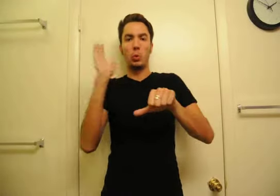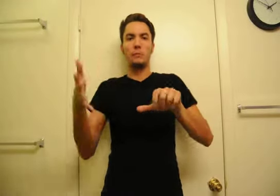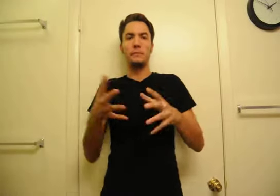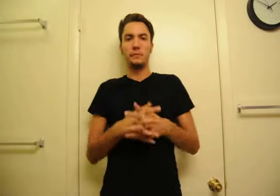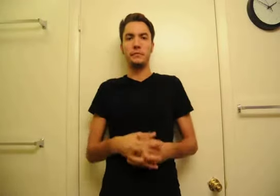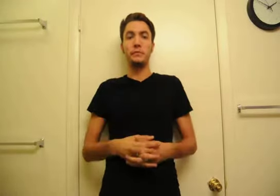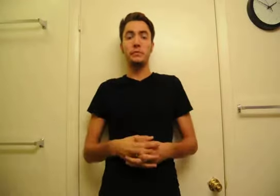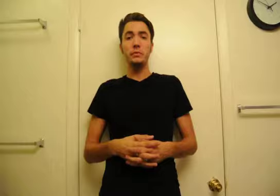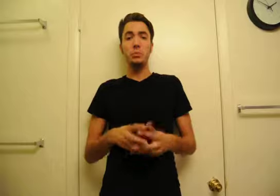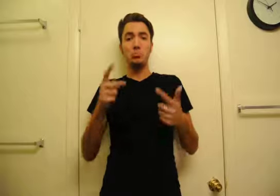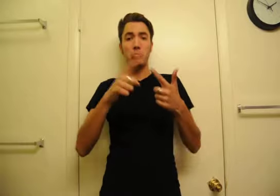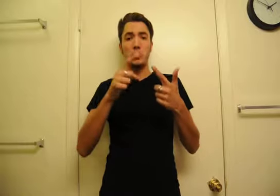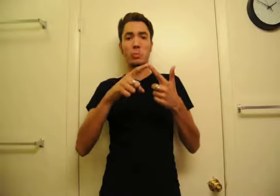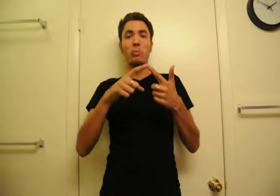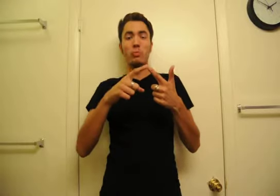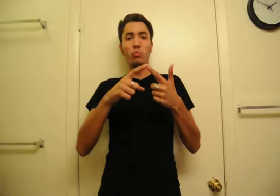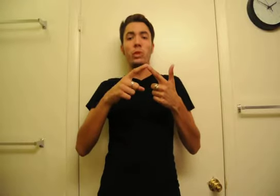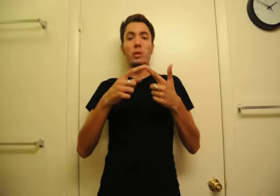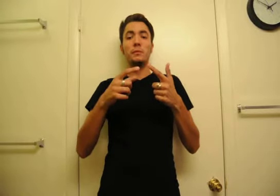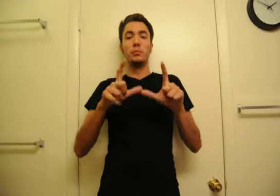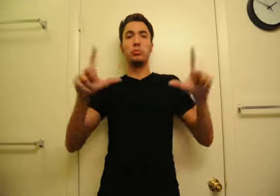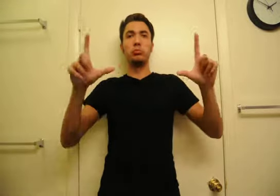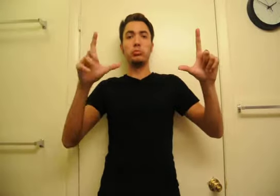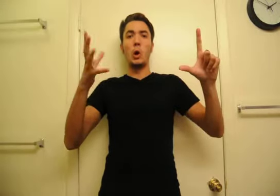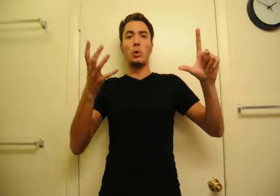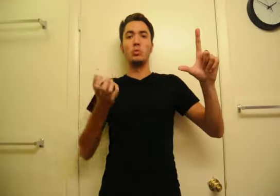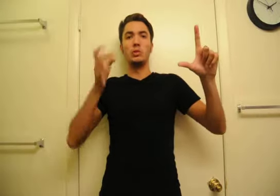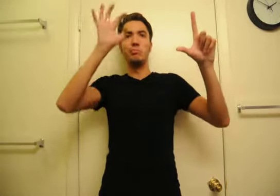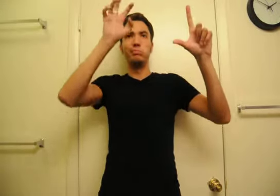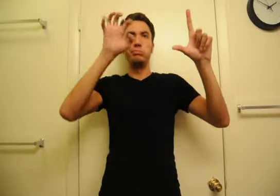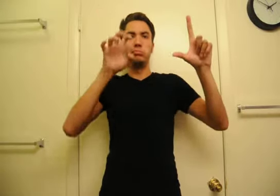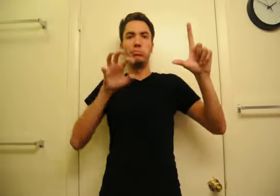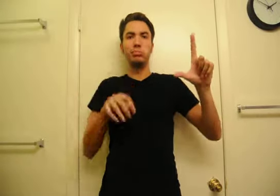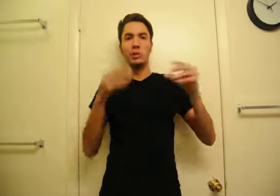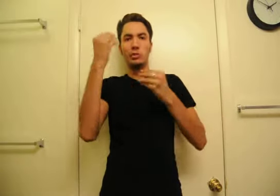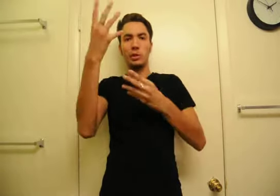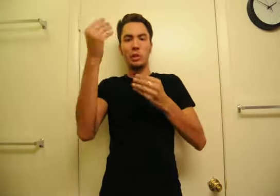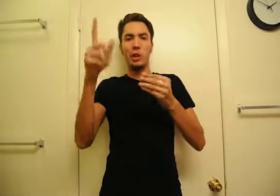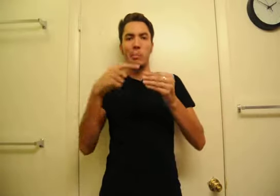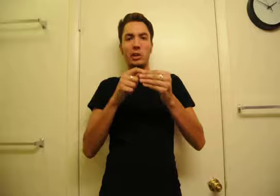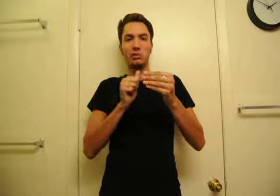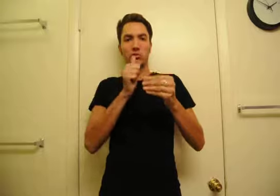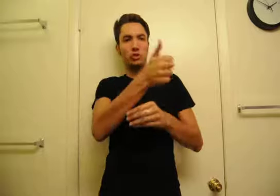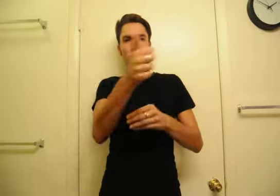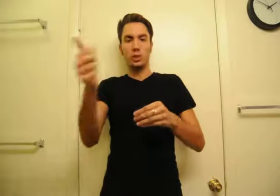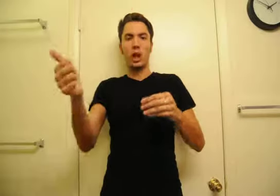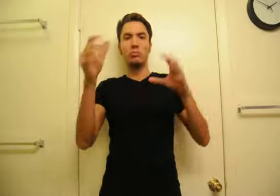you're filling in one of these forms like your addresses, I assume you know that you can hit the tab key to jump from box to box to box. But what about the pop-up menu where